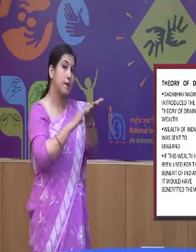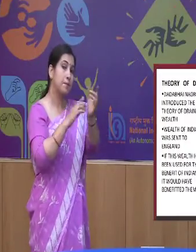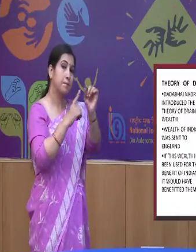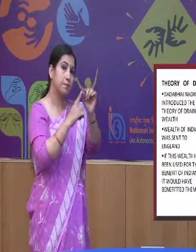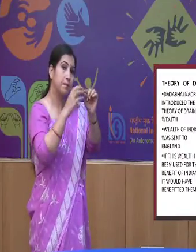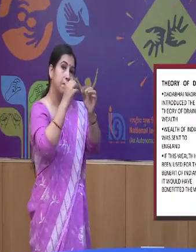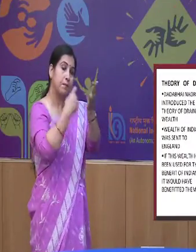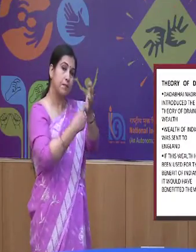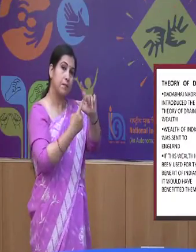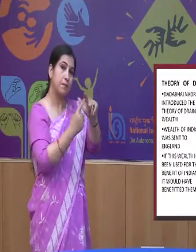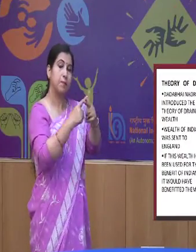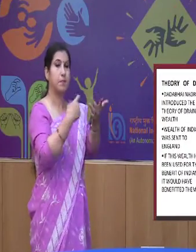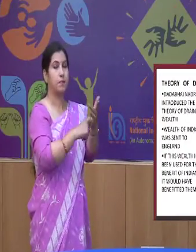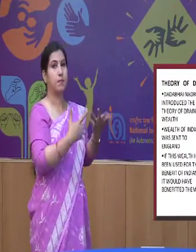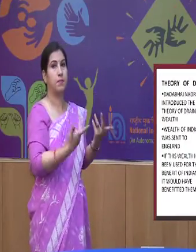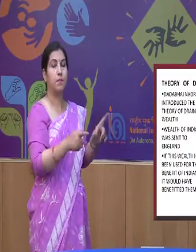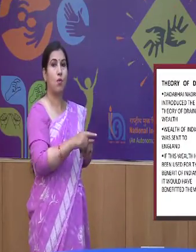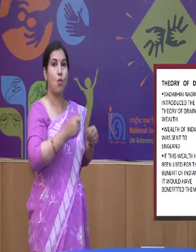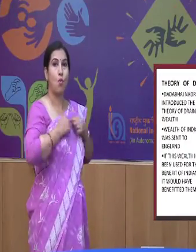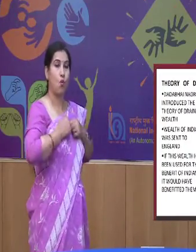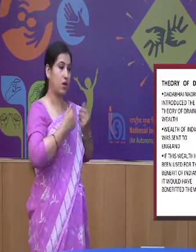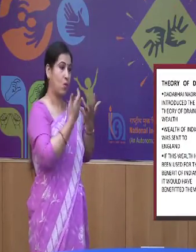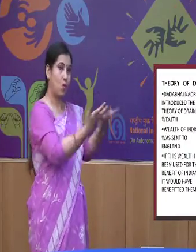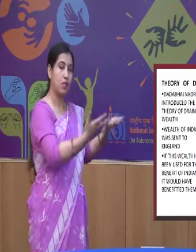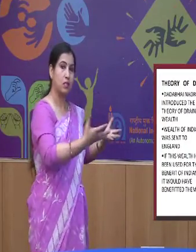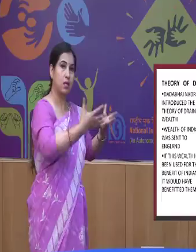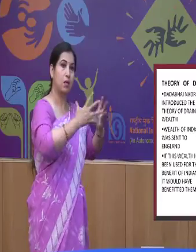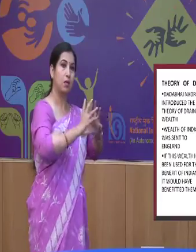This led to the process of drain of wealth.